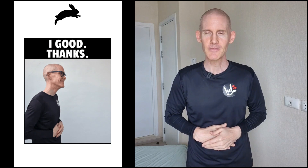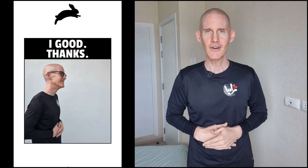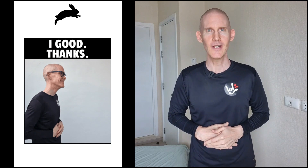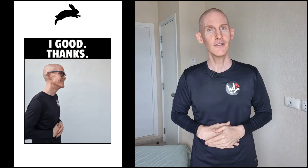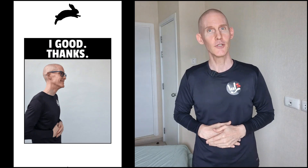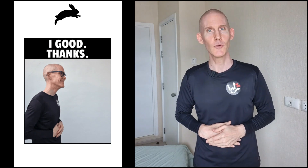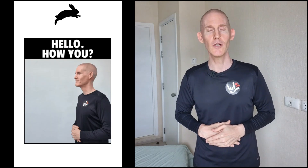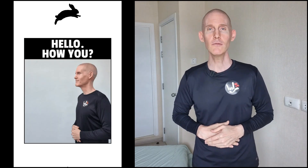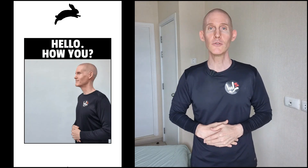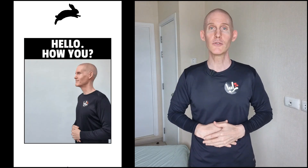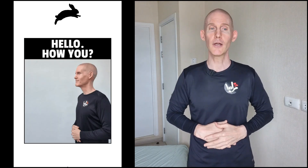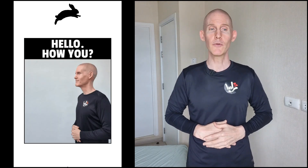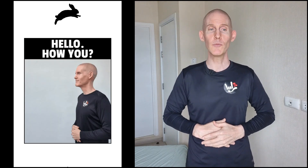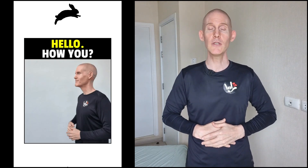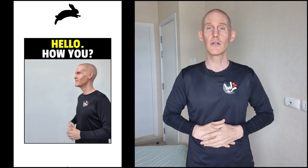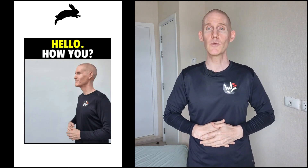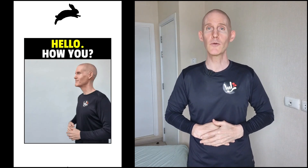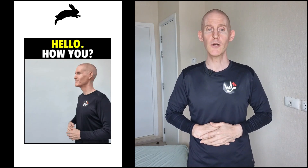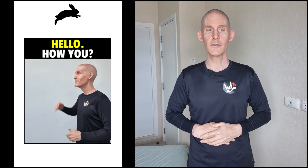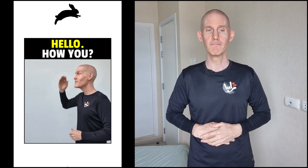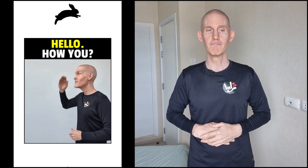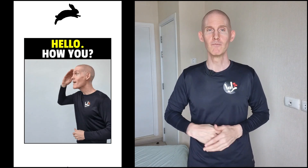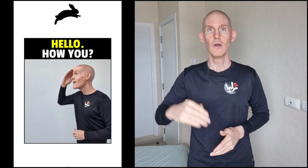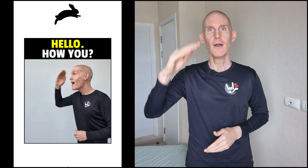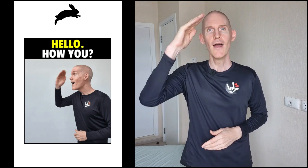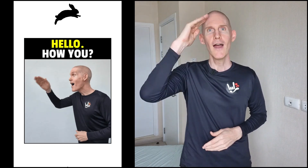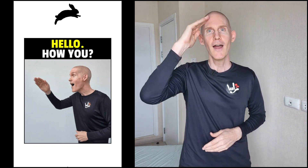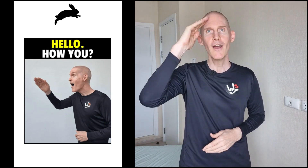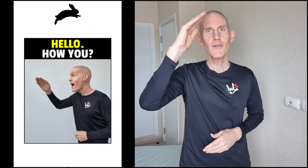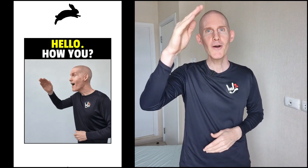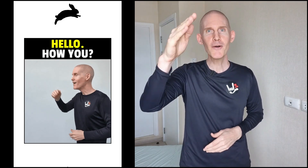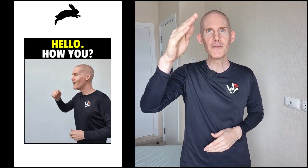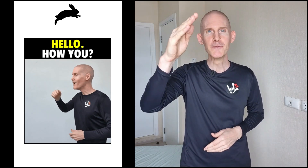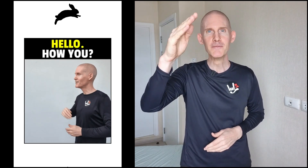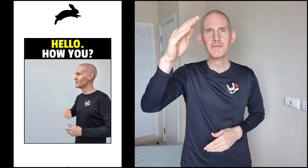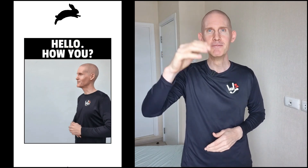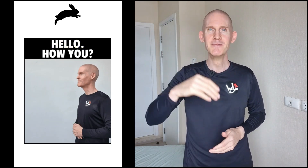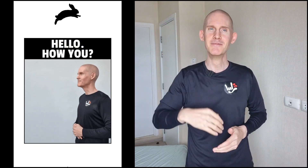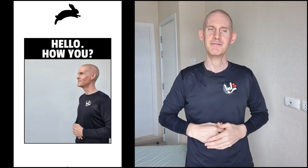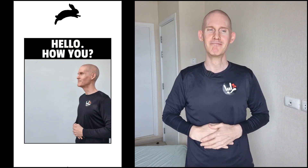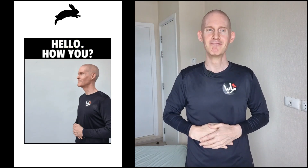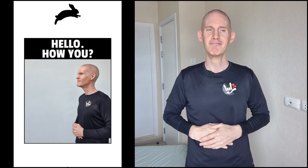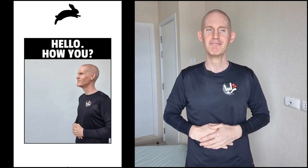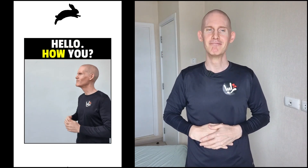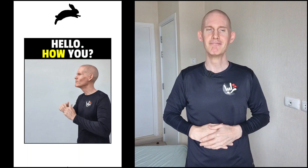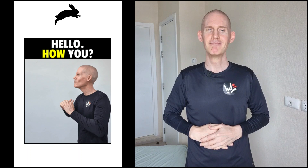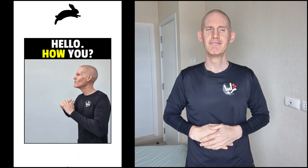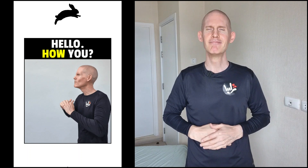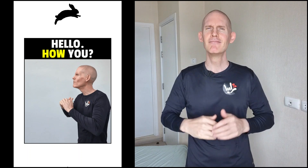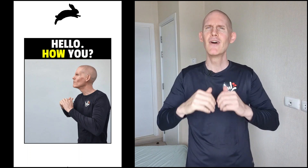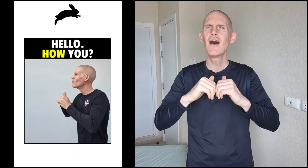Thanks. All right, so here we go. You sign with me a little bit quicker. Hello.